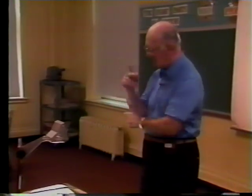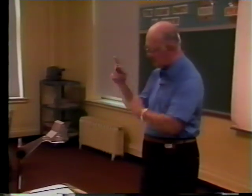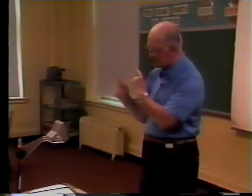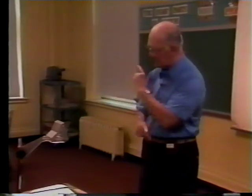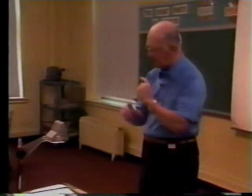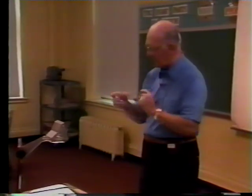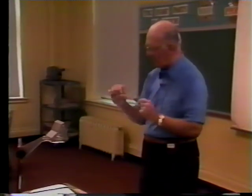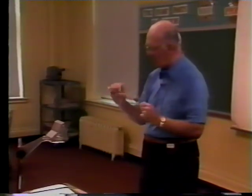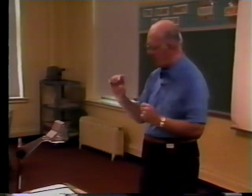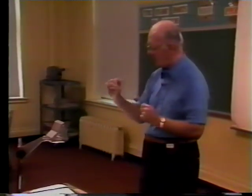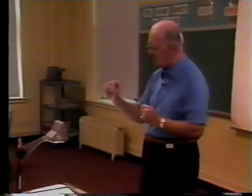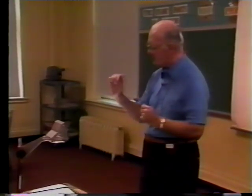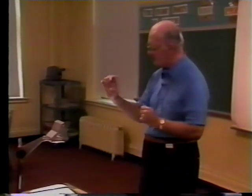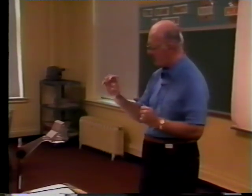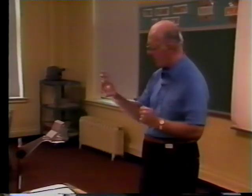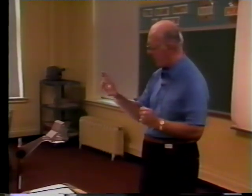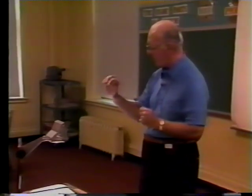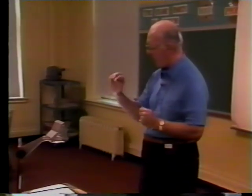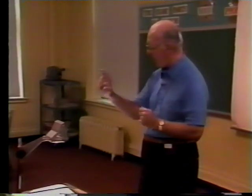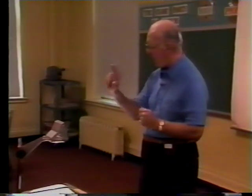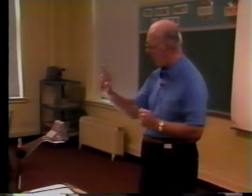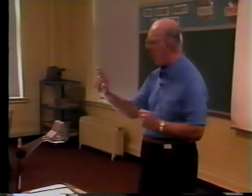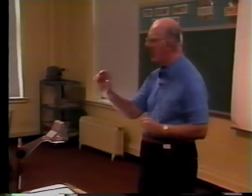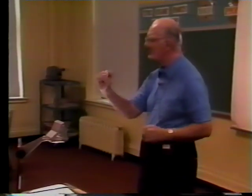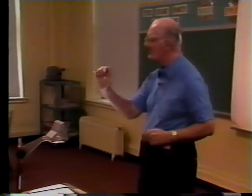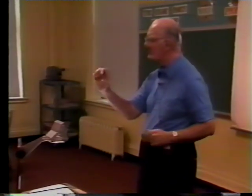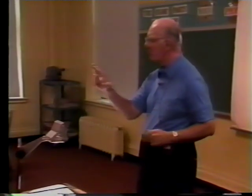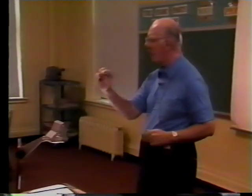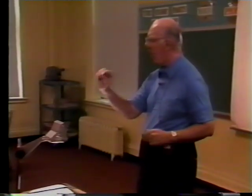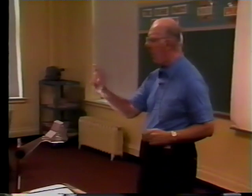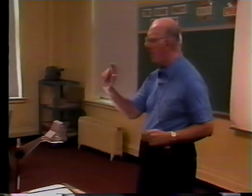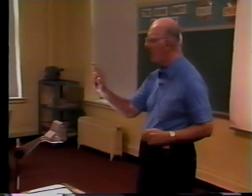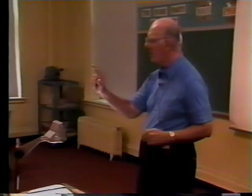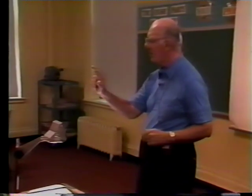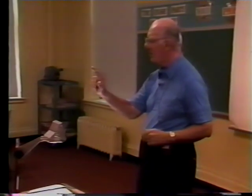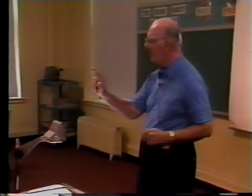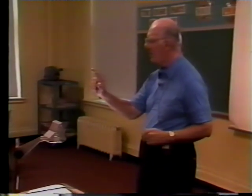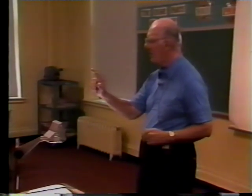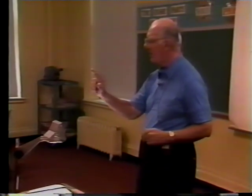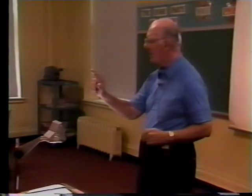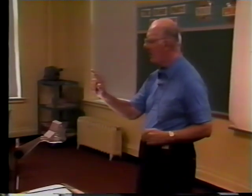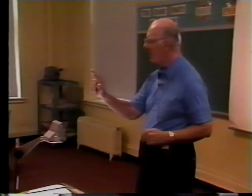punishments the scroll, what's the scroll?